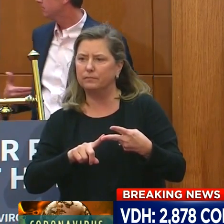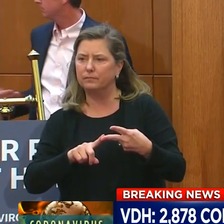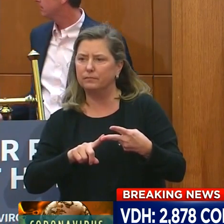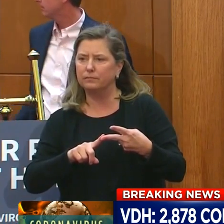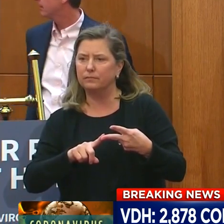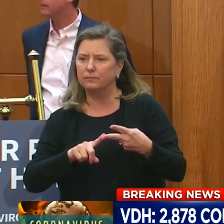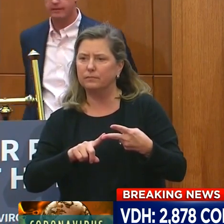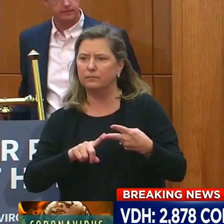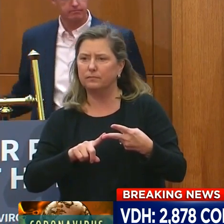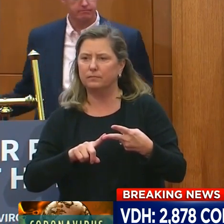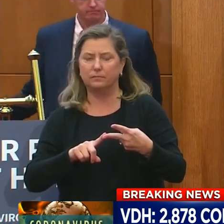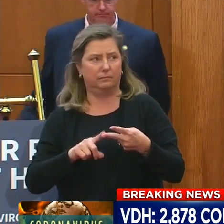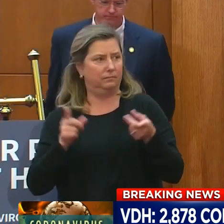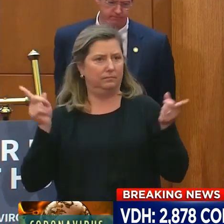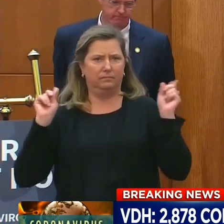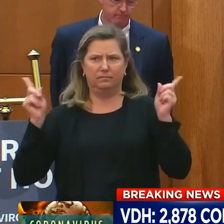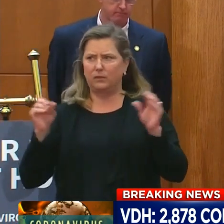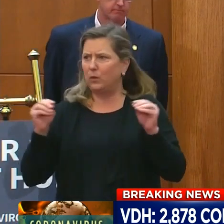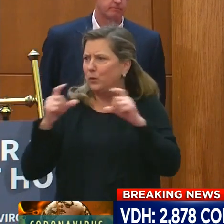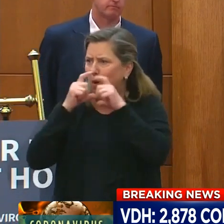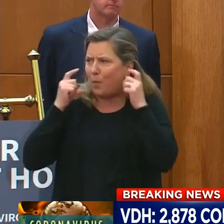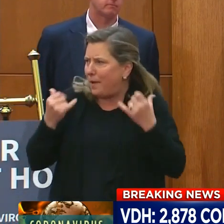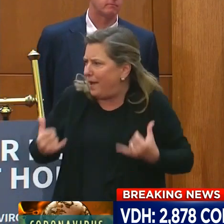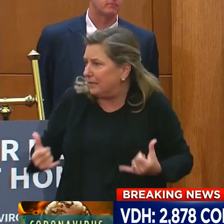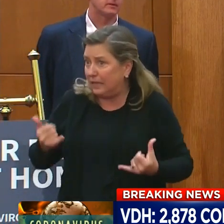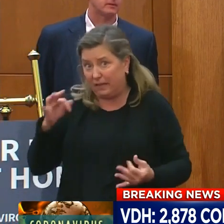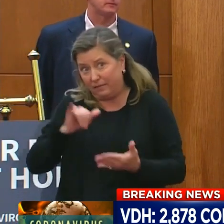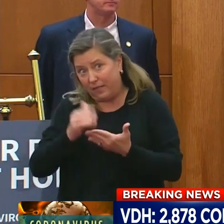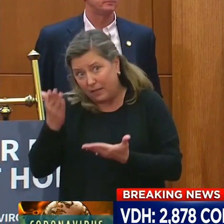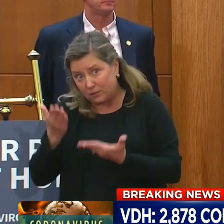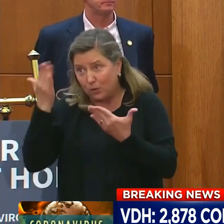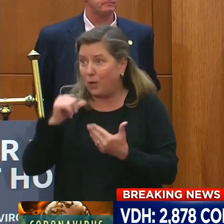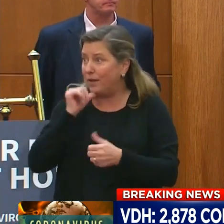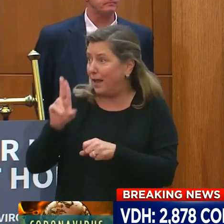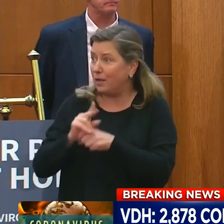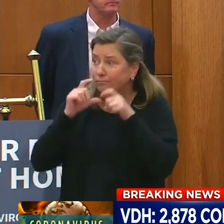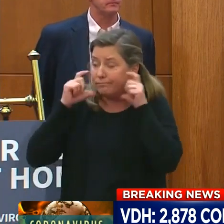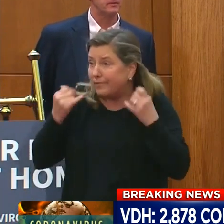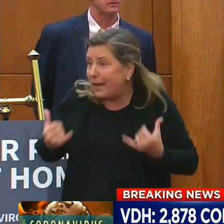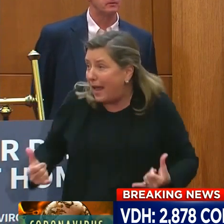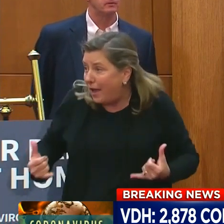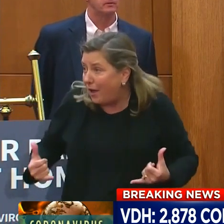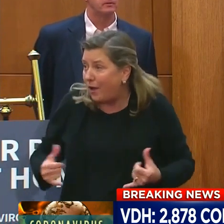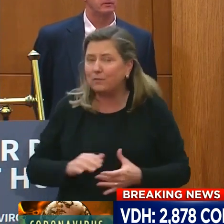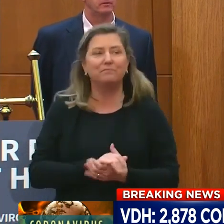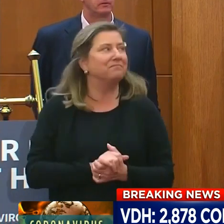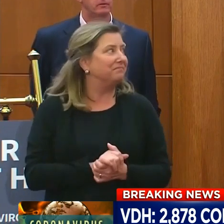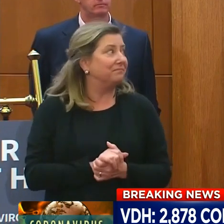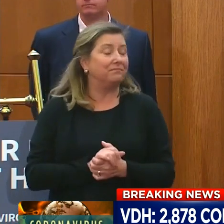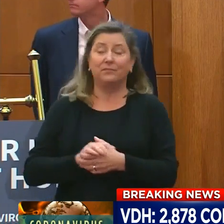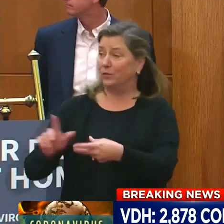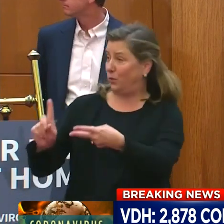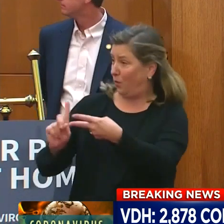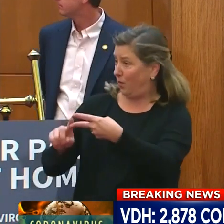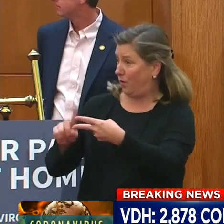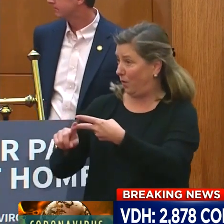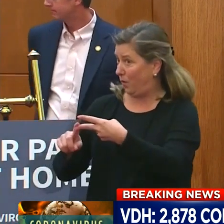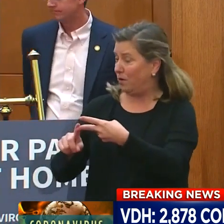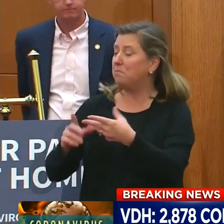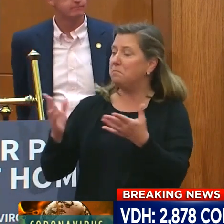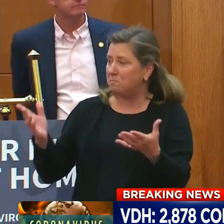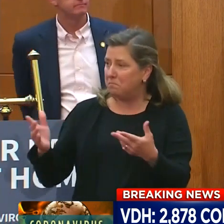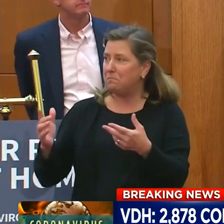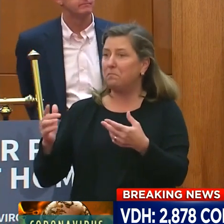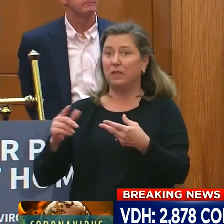officials up on the dais, why are none of you wearing masks if this is the recommendation? Thank you. Let me address the second question, and then I'm going to